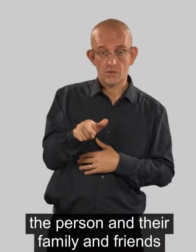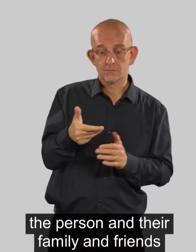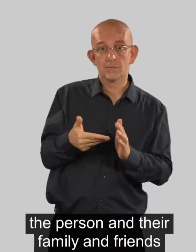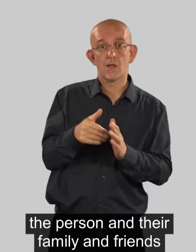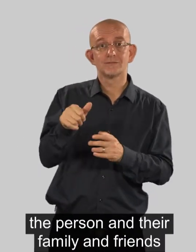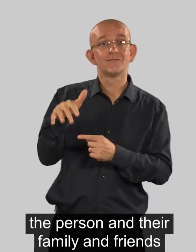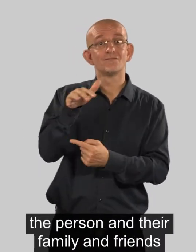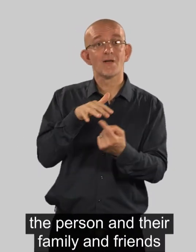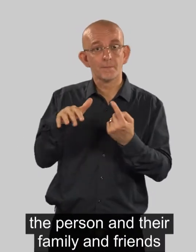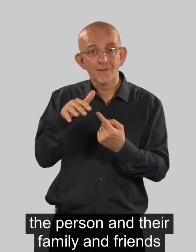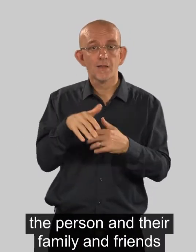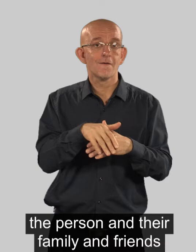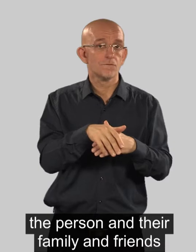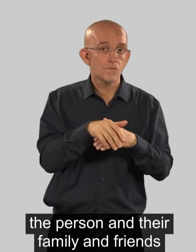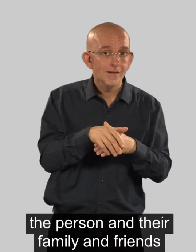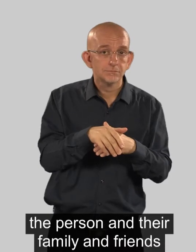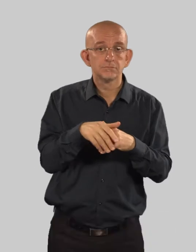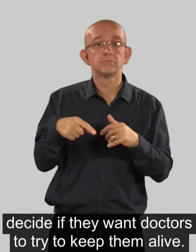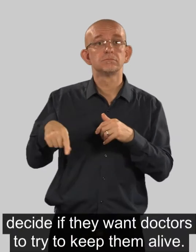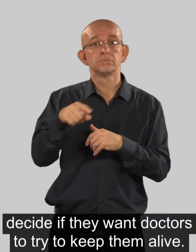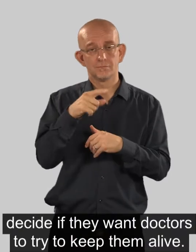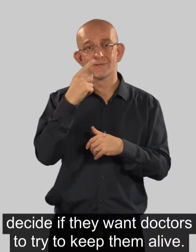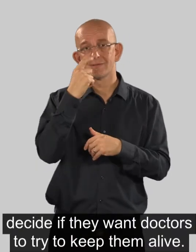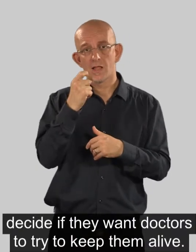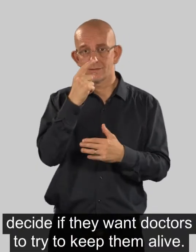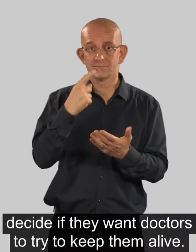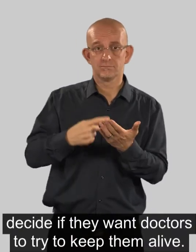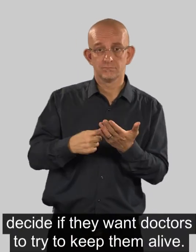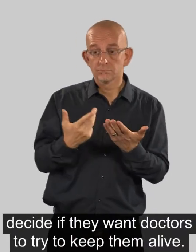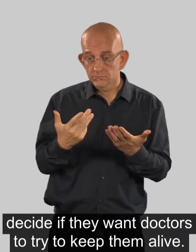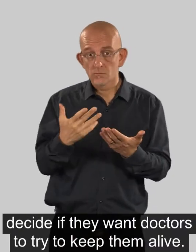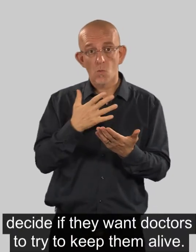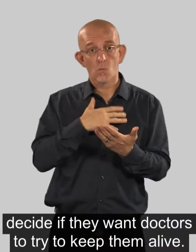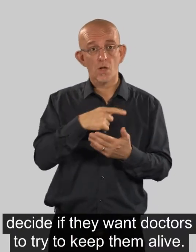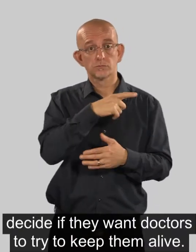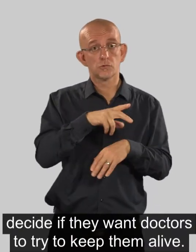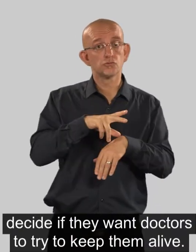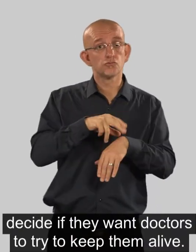friends decide if they want doctors to try to keep them alive.